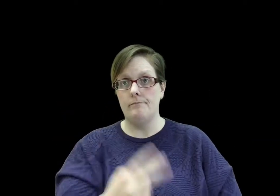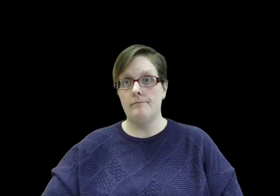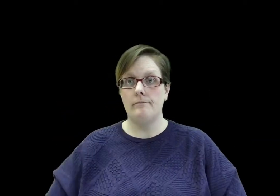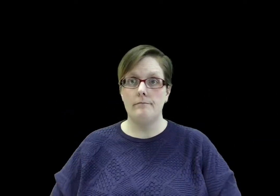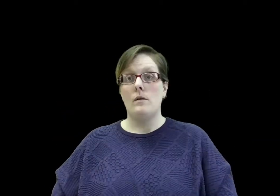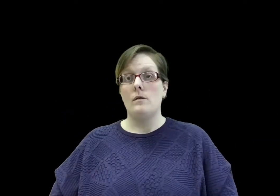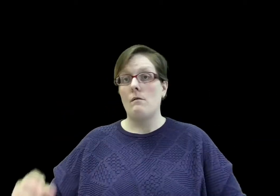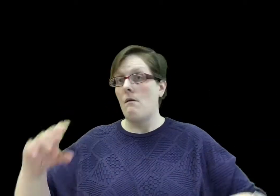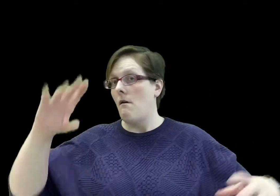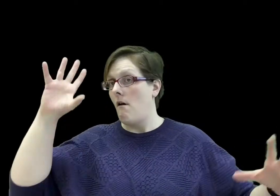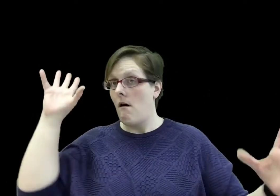dad.